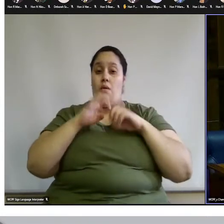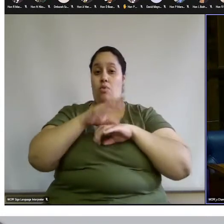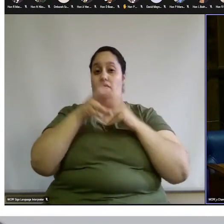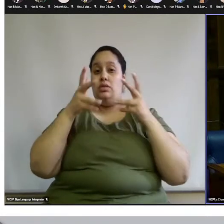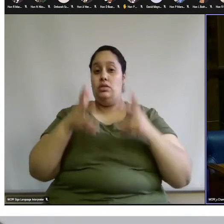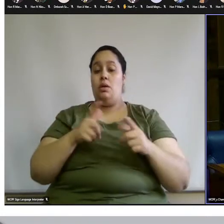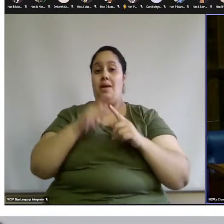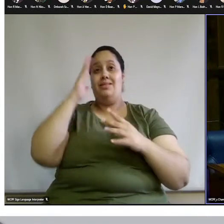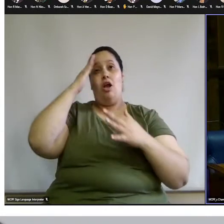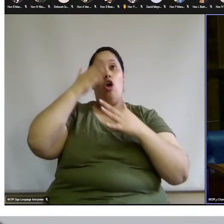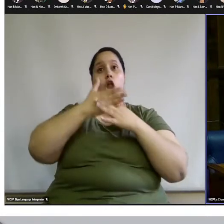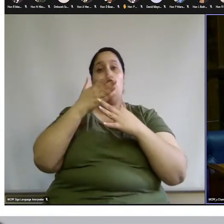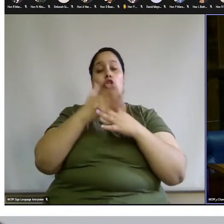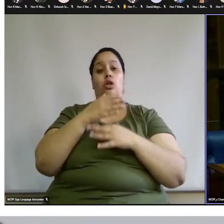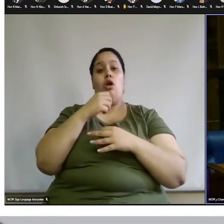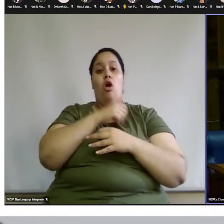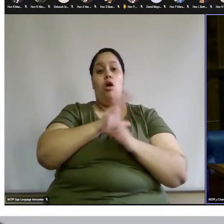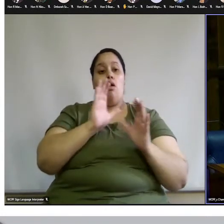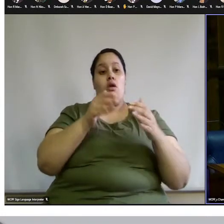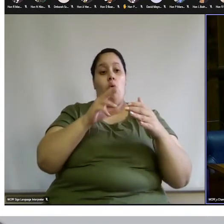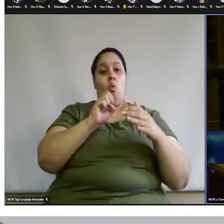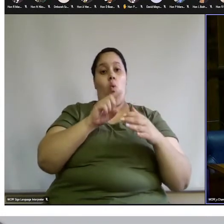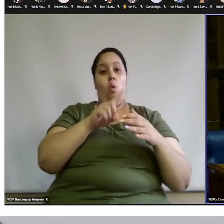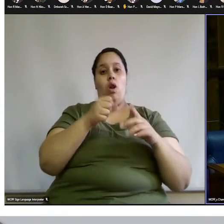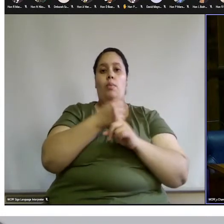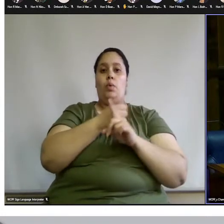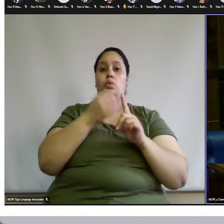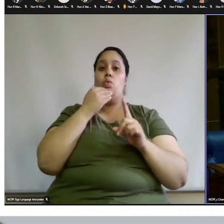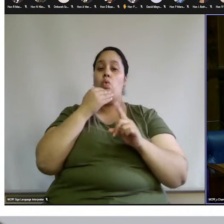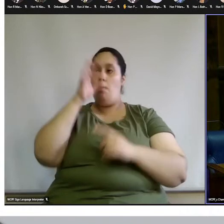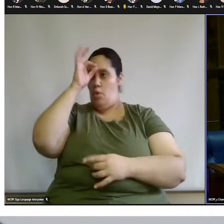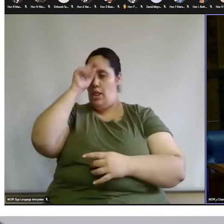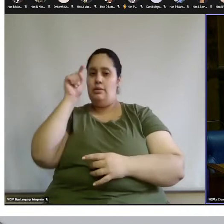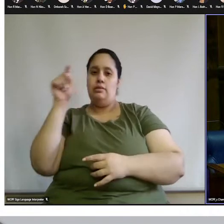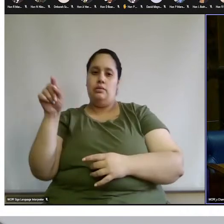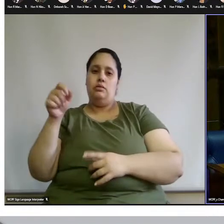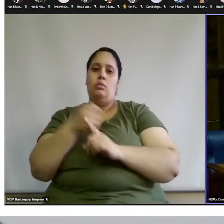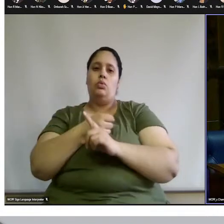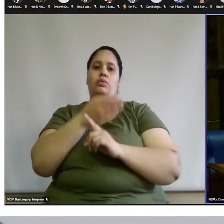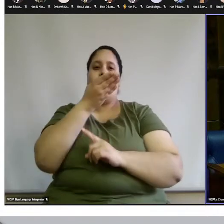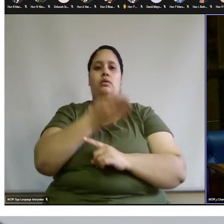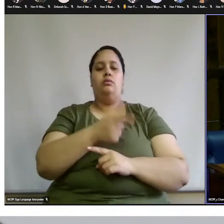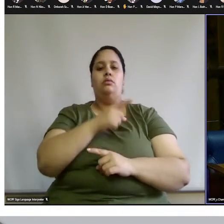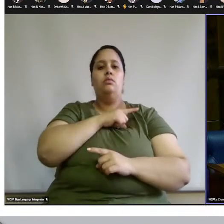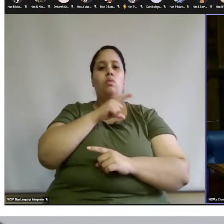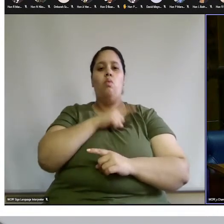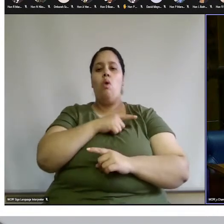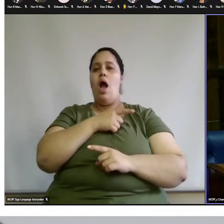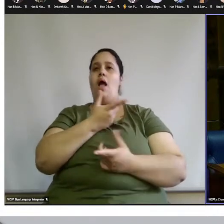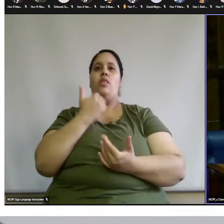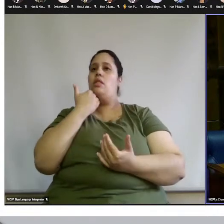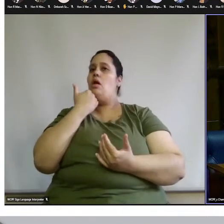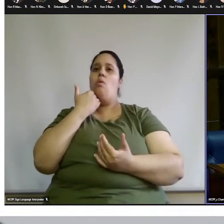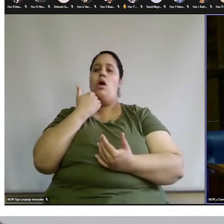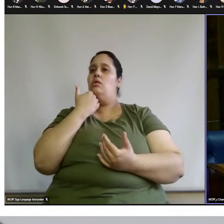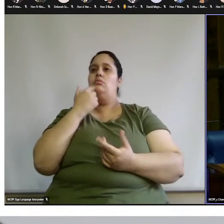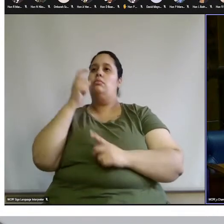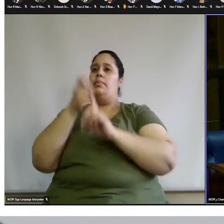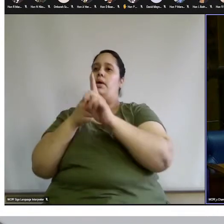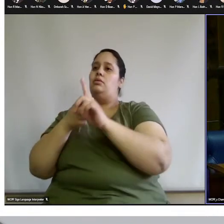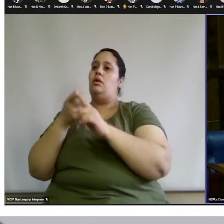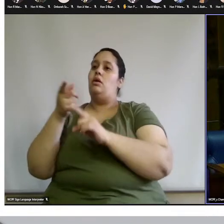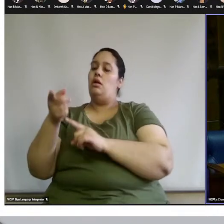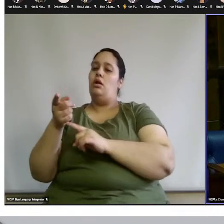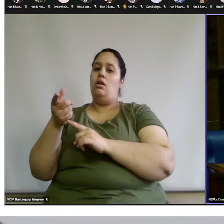psych wards are also being abused by the policing system where it's much easier to drop off someone who is